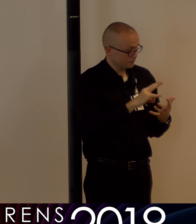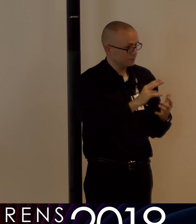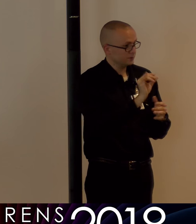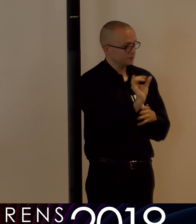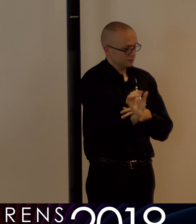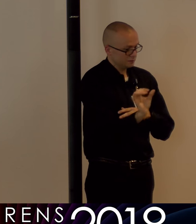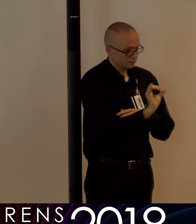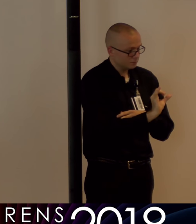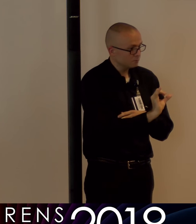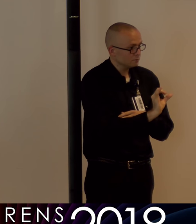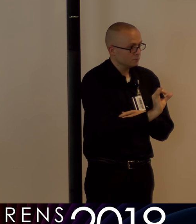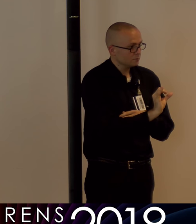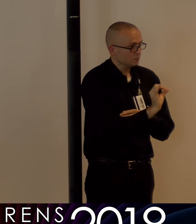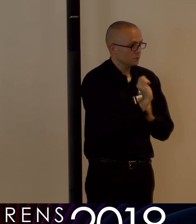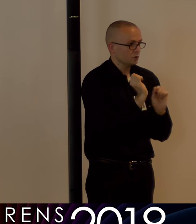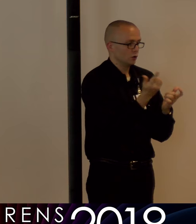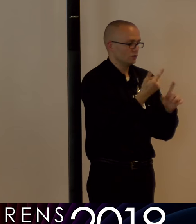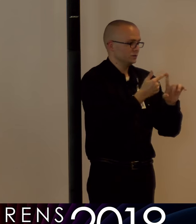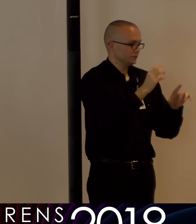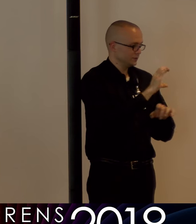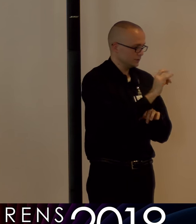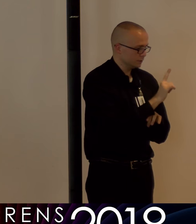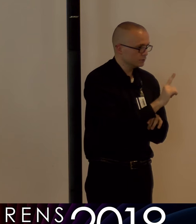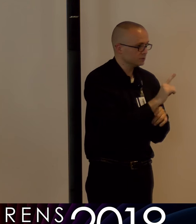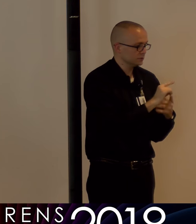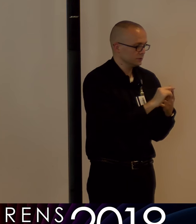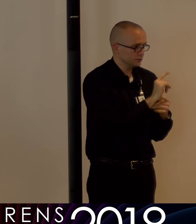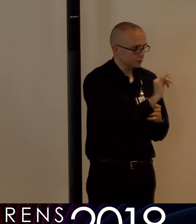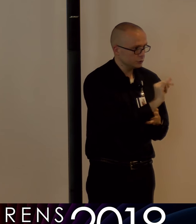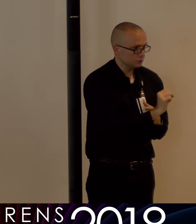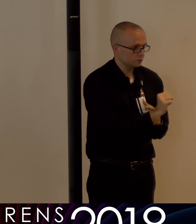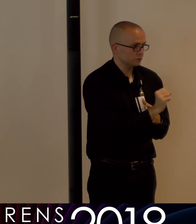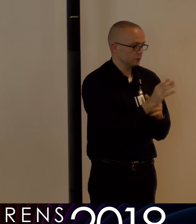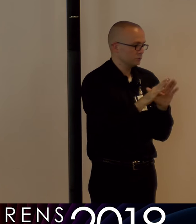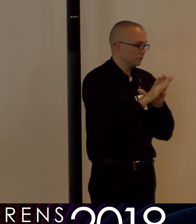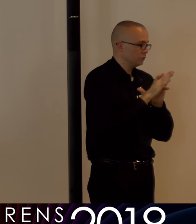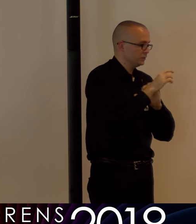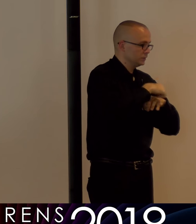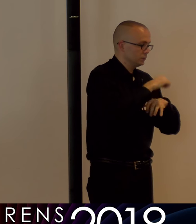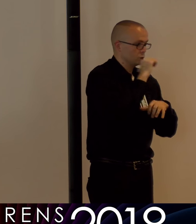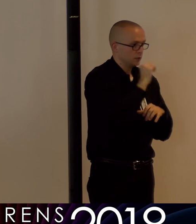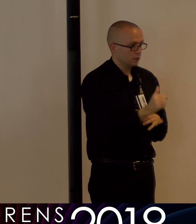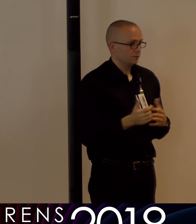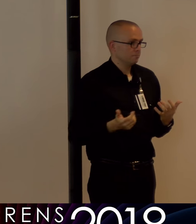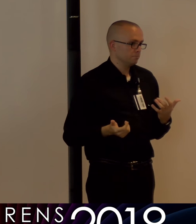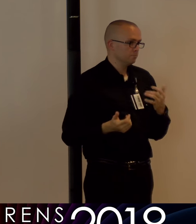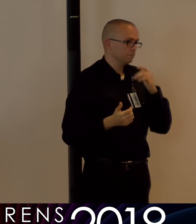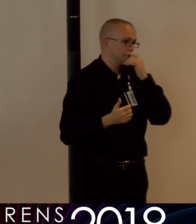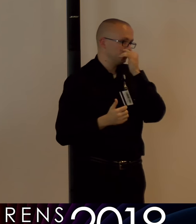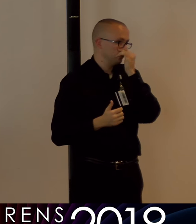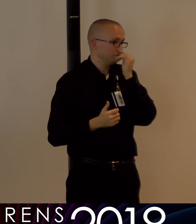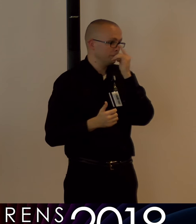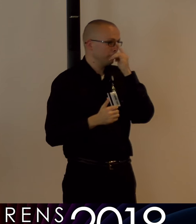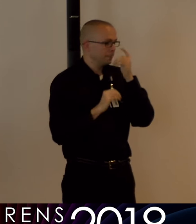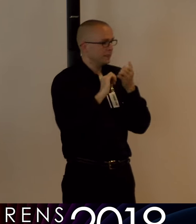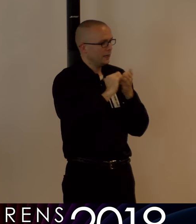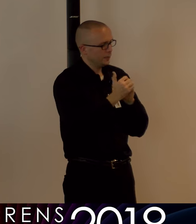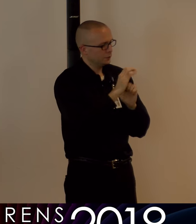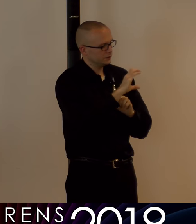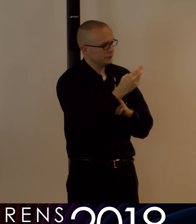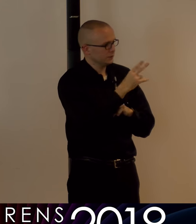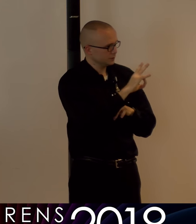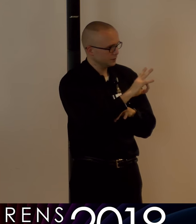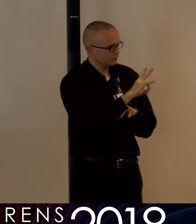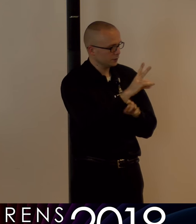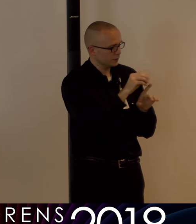same things in all these different cells and tissues over developmental time or not? How does CHD7